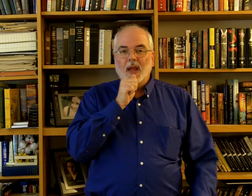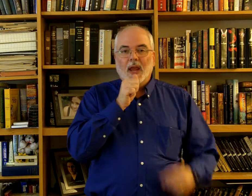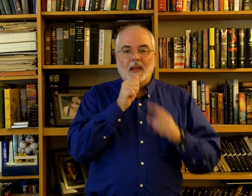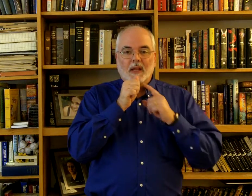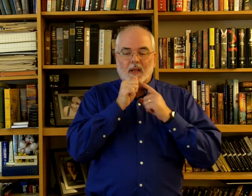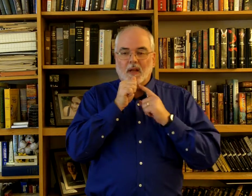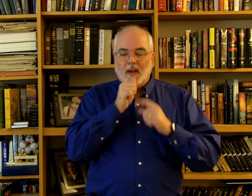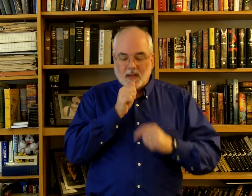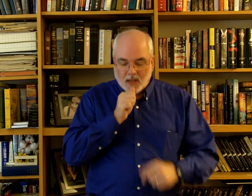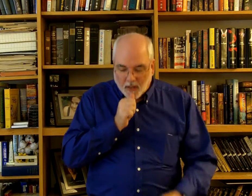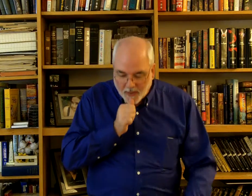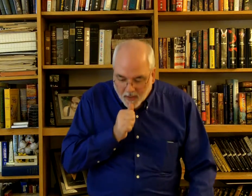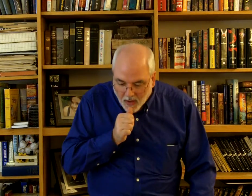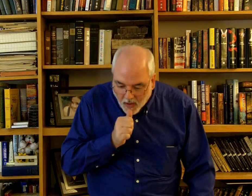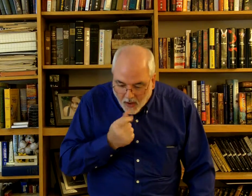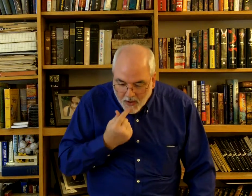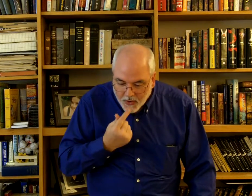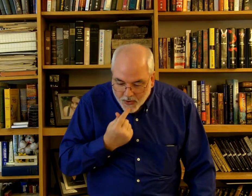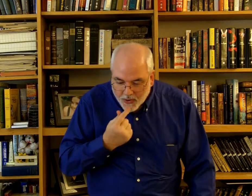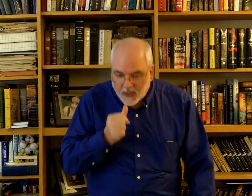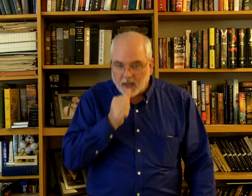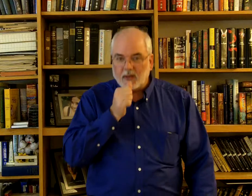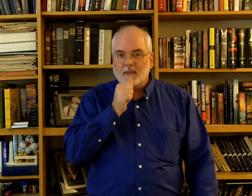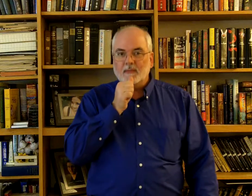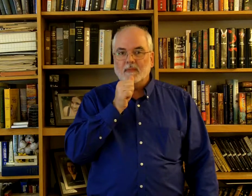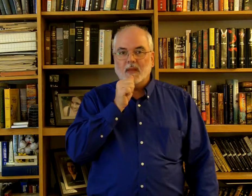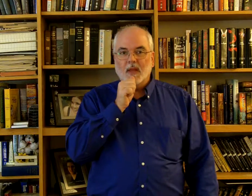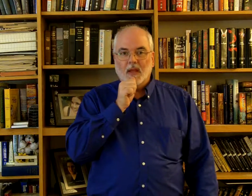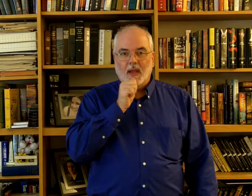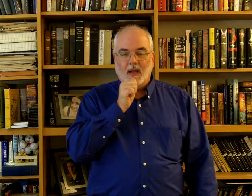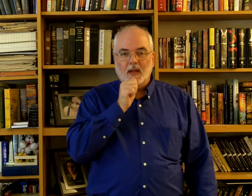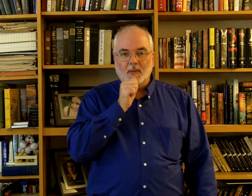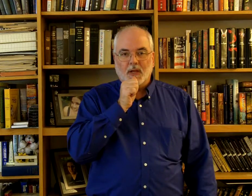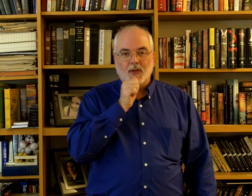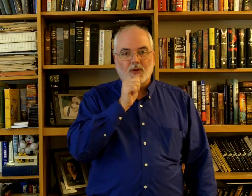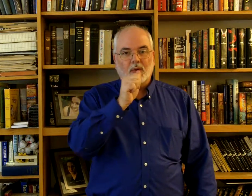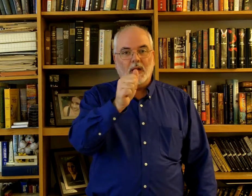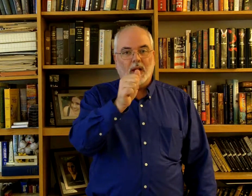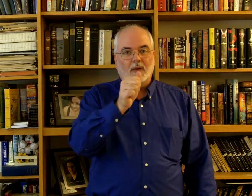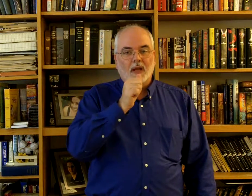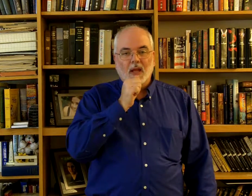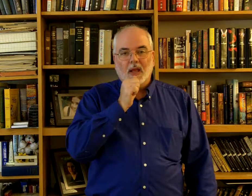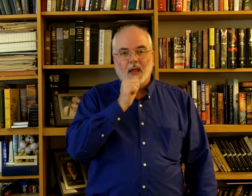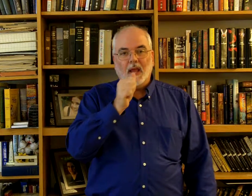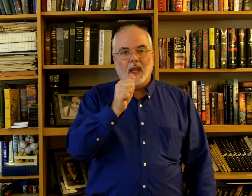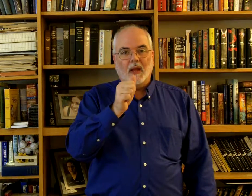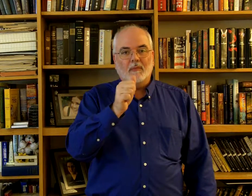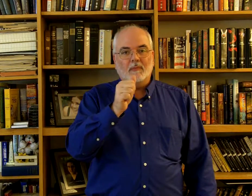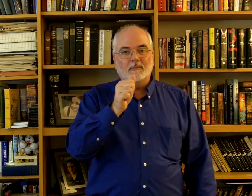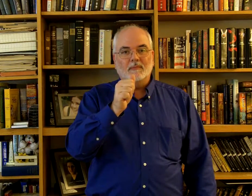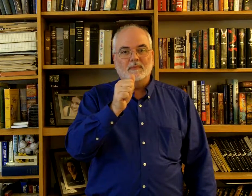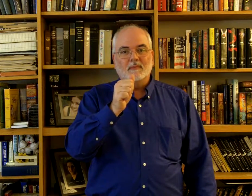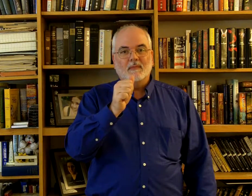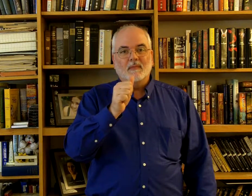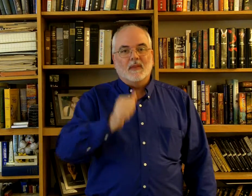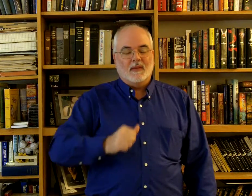and it's up here on your chin, and it comes kind of straight out. Am.